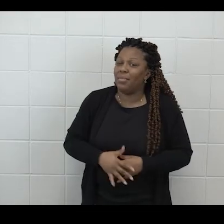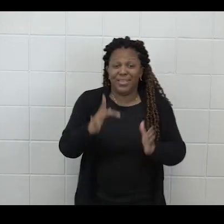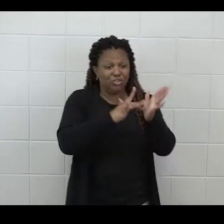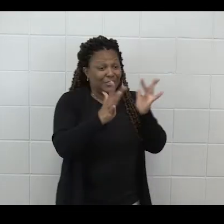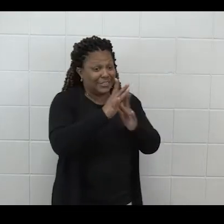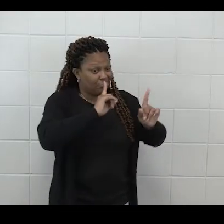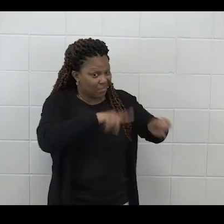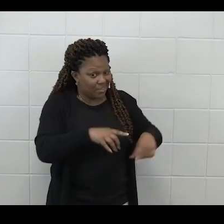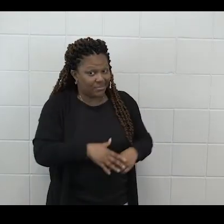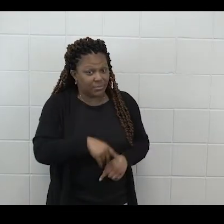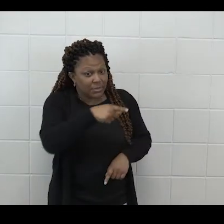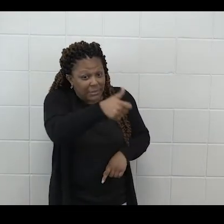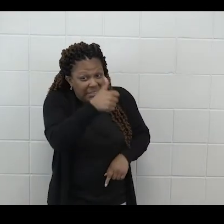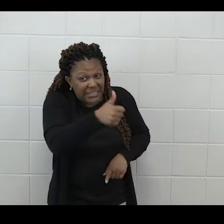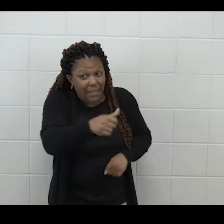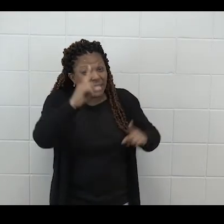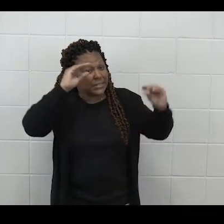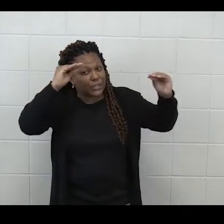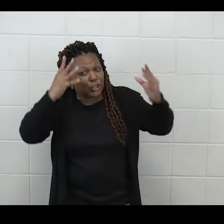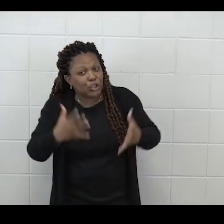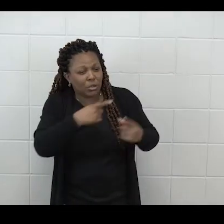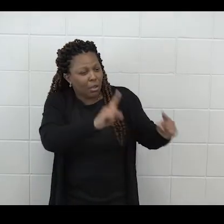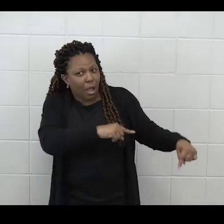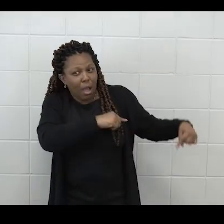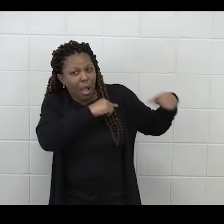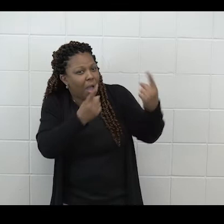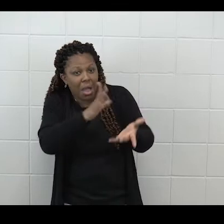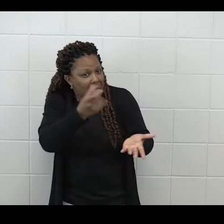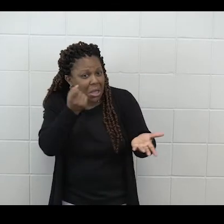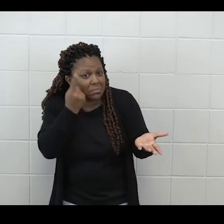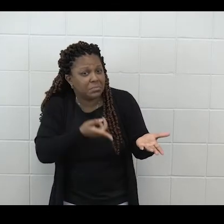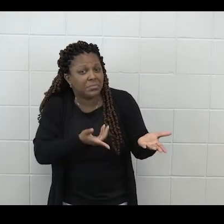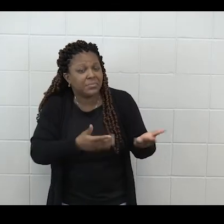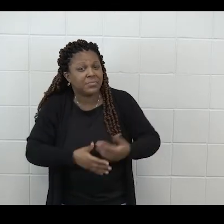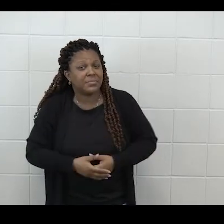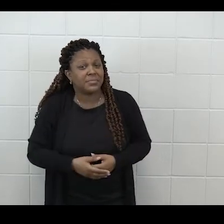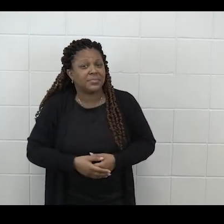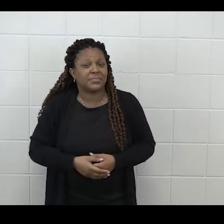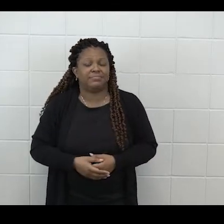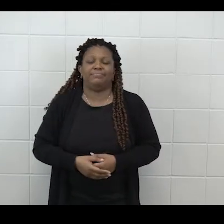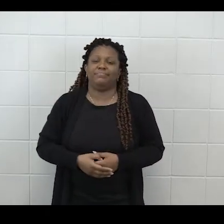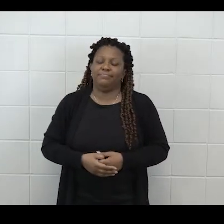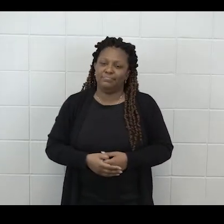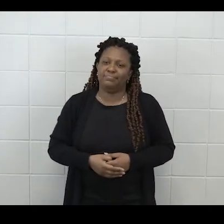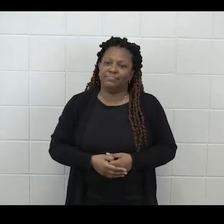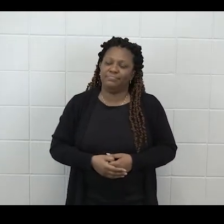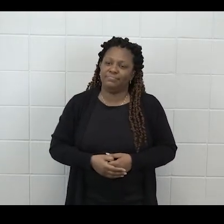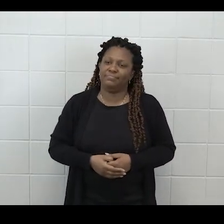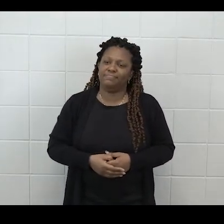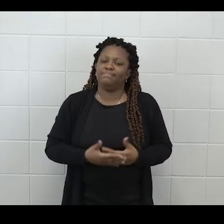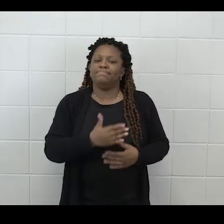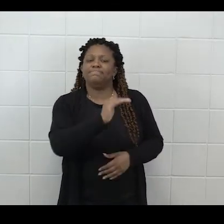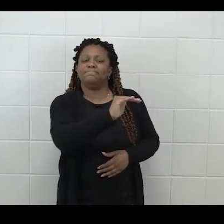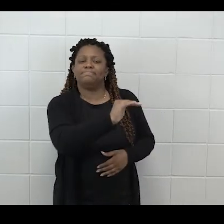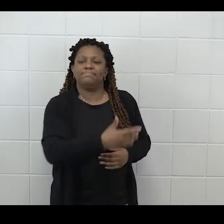Israel, and yet you do not understand these things? Very truly I tell you, we speak